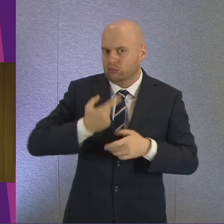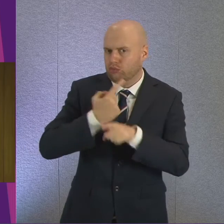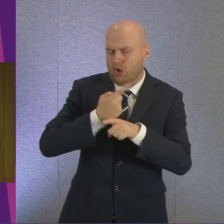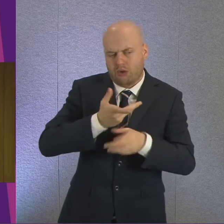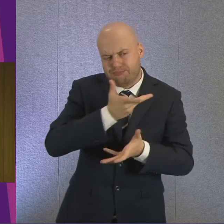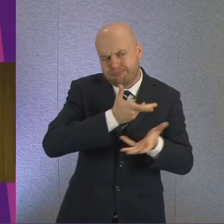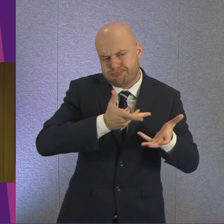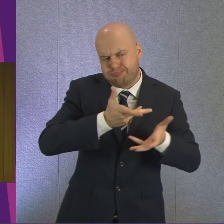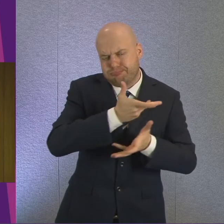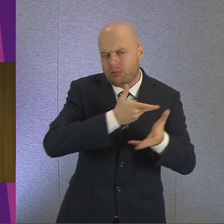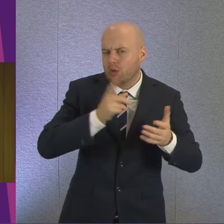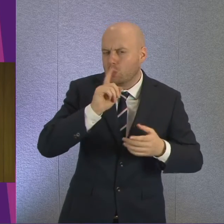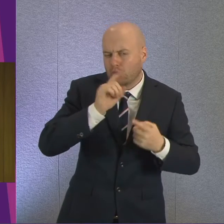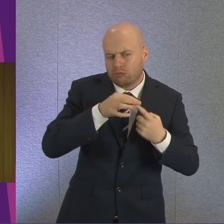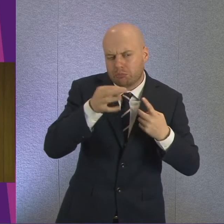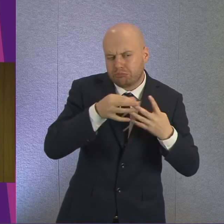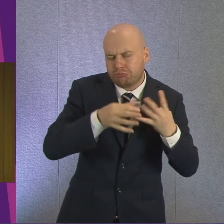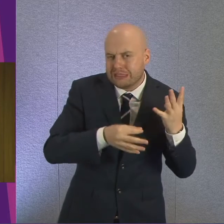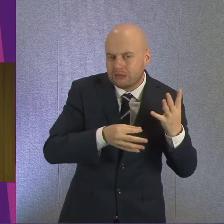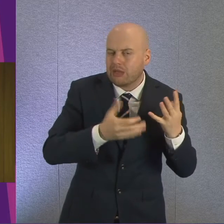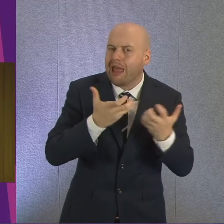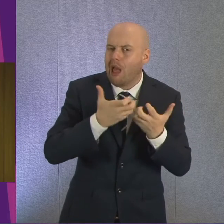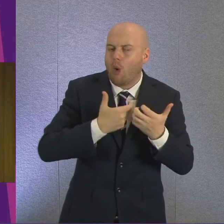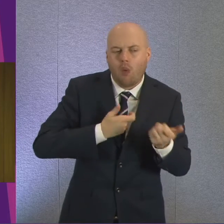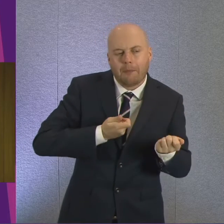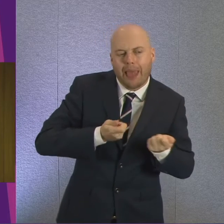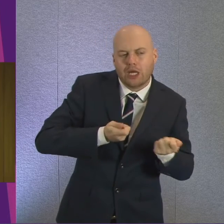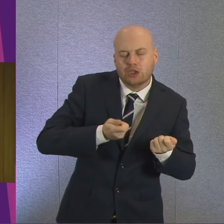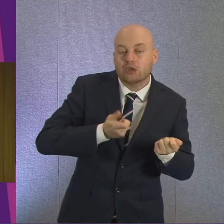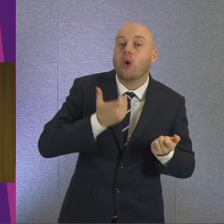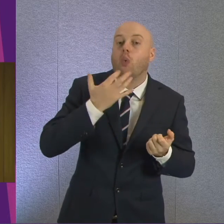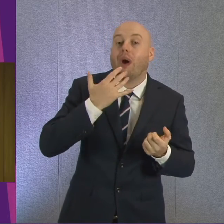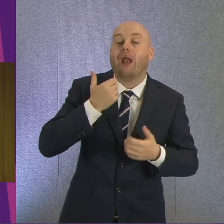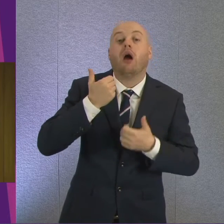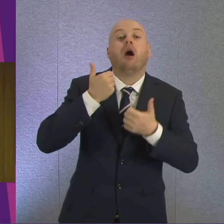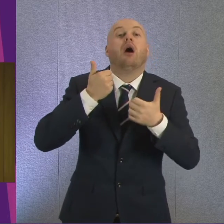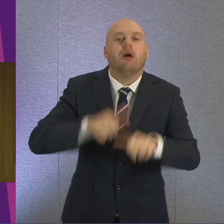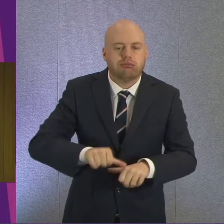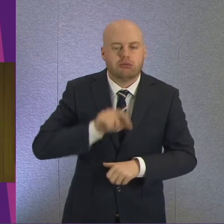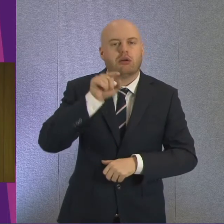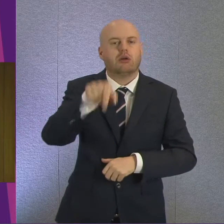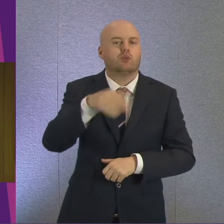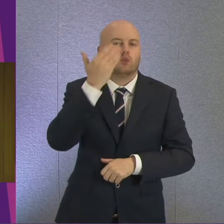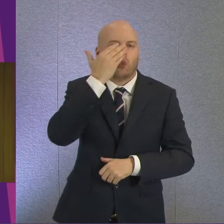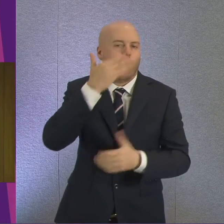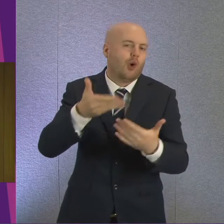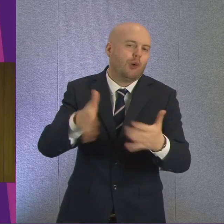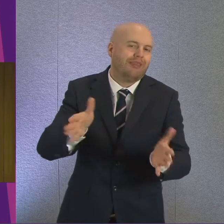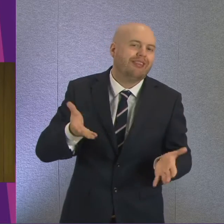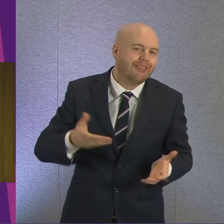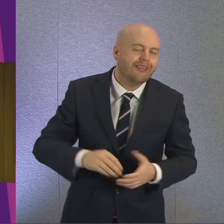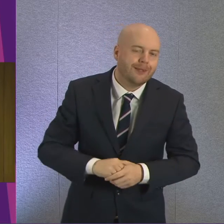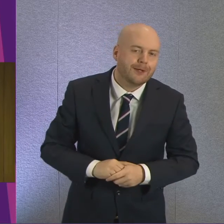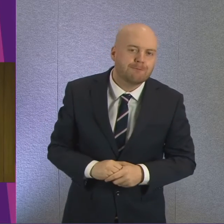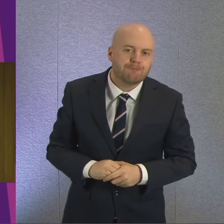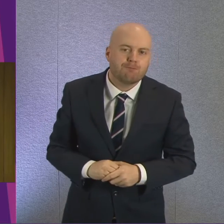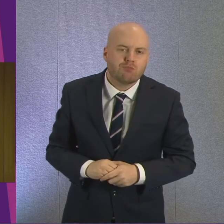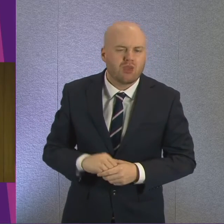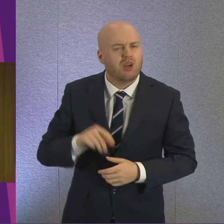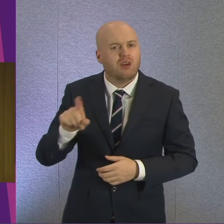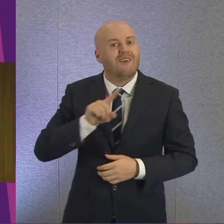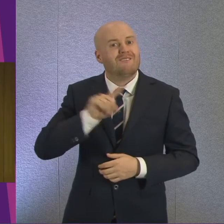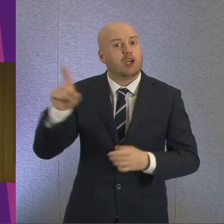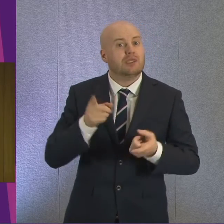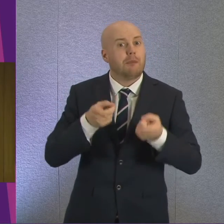be considered when managing the eventual reopening of schools. And the First Minister, as has been stated many times